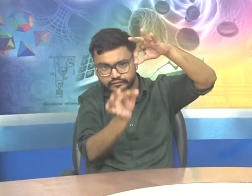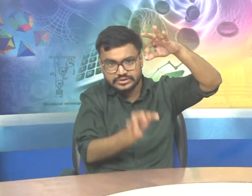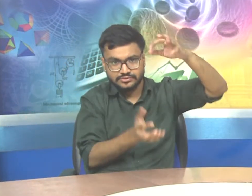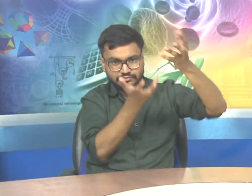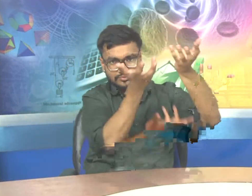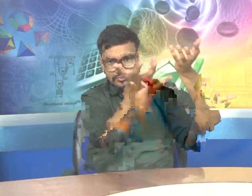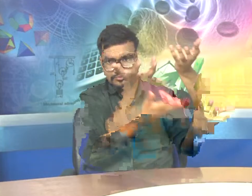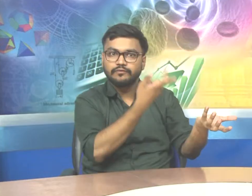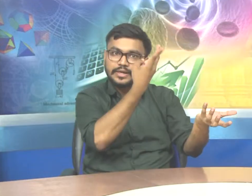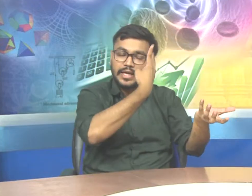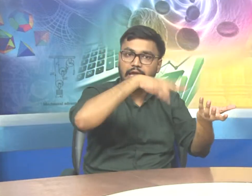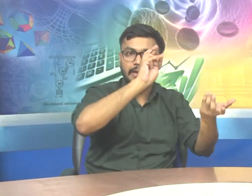Balls,